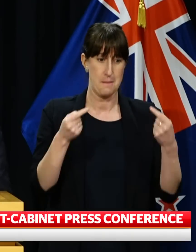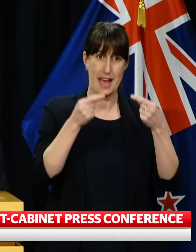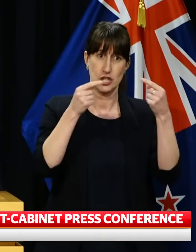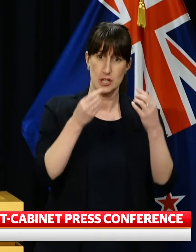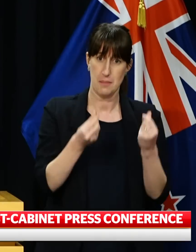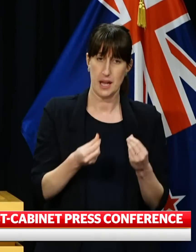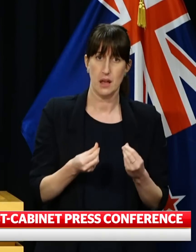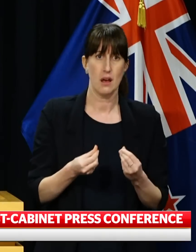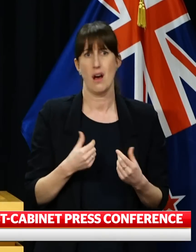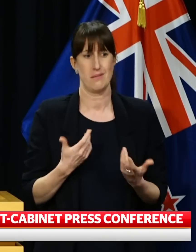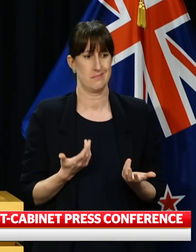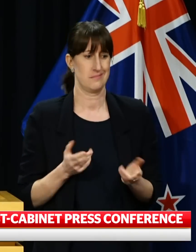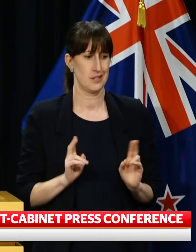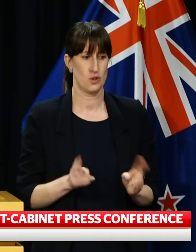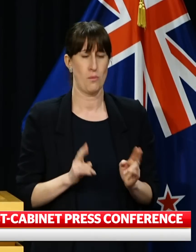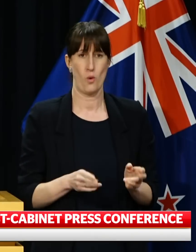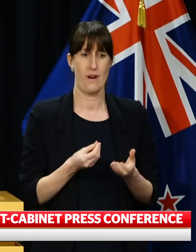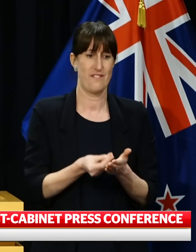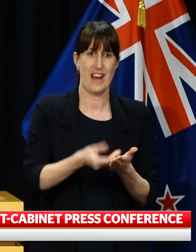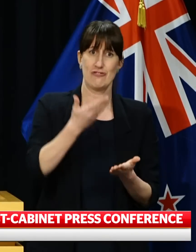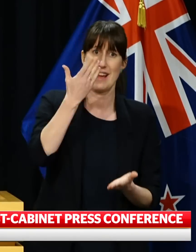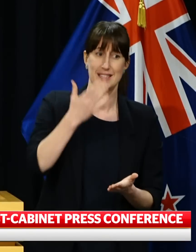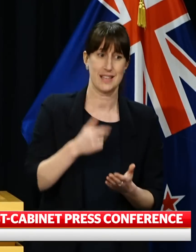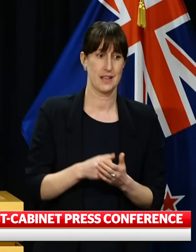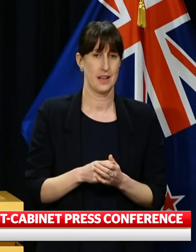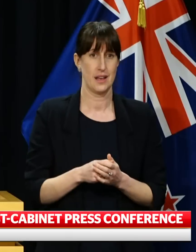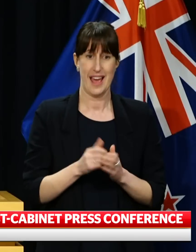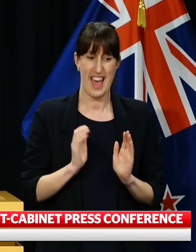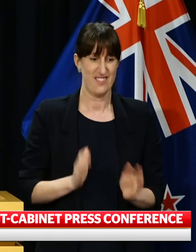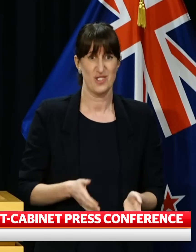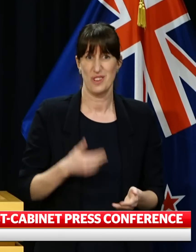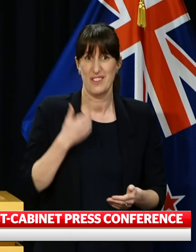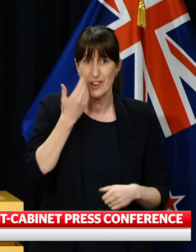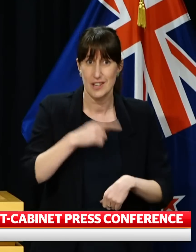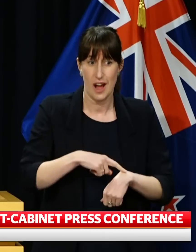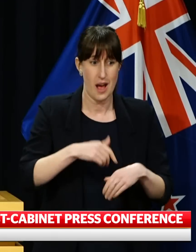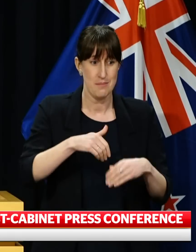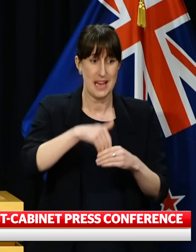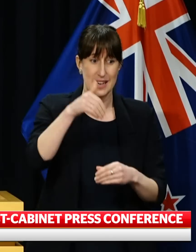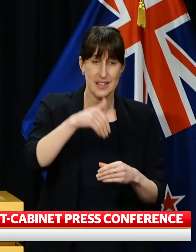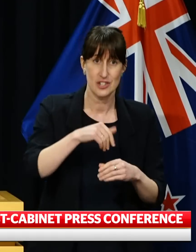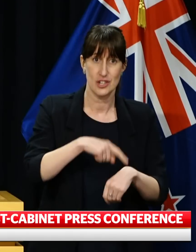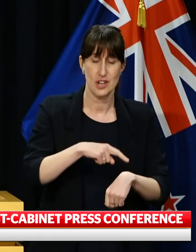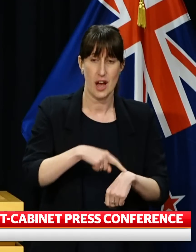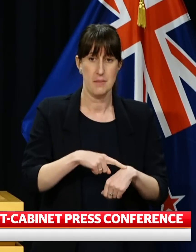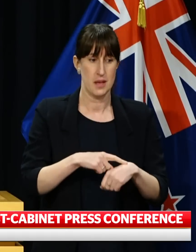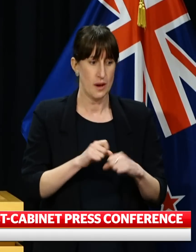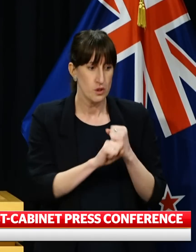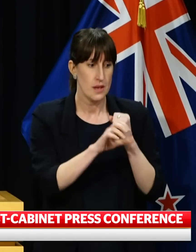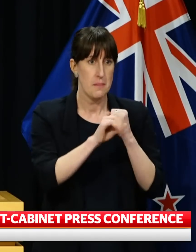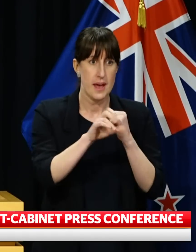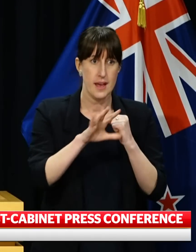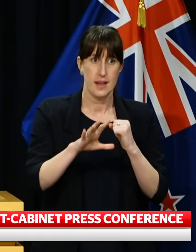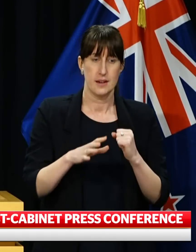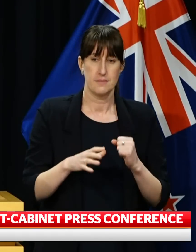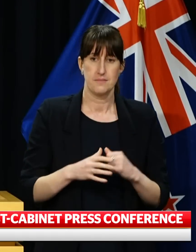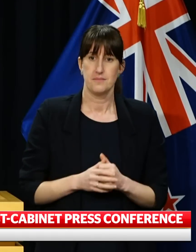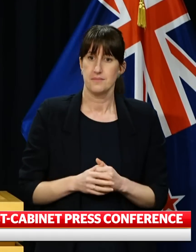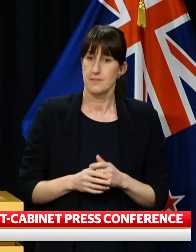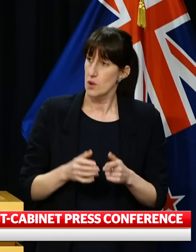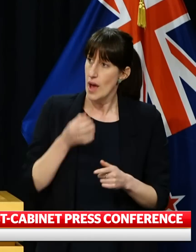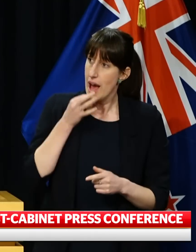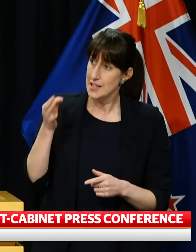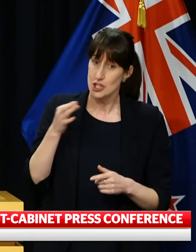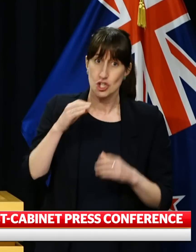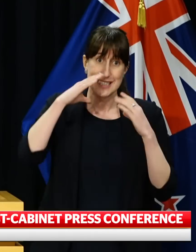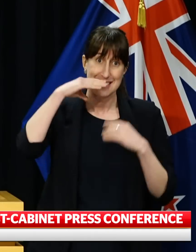every election. We're going to run a very vigorous campaign, and the more people contribute to our campaign, the more vigorous it will be. Have you asked Jacinda Ardern to be a